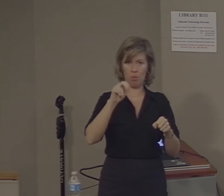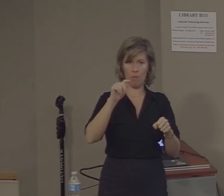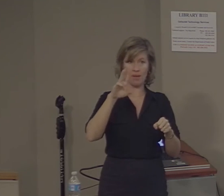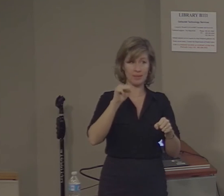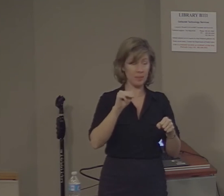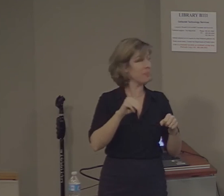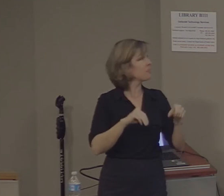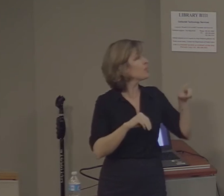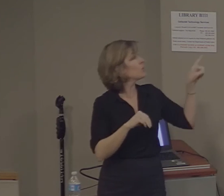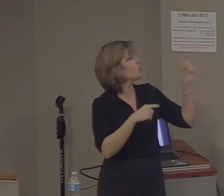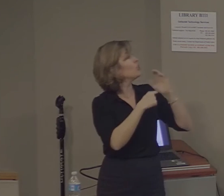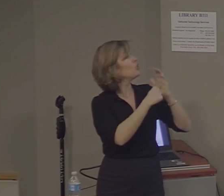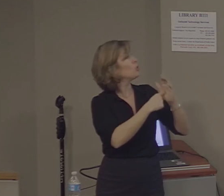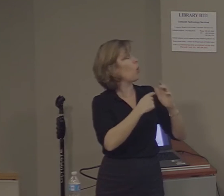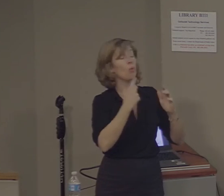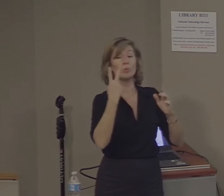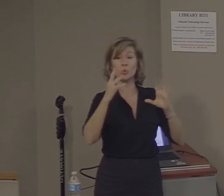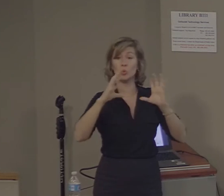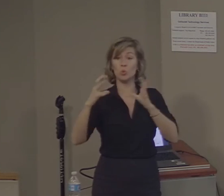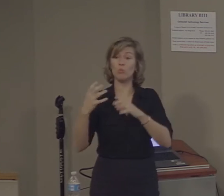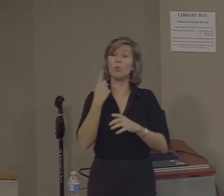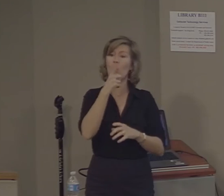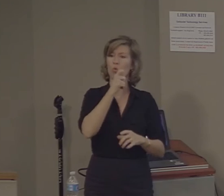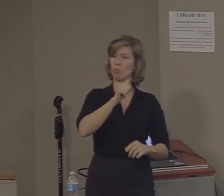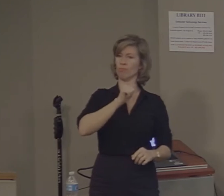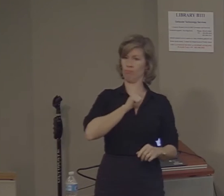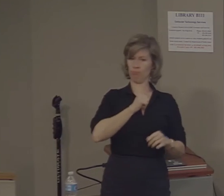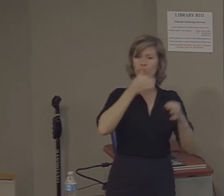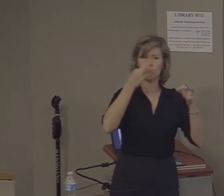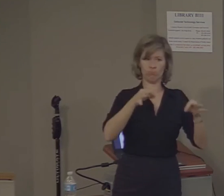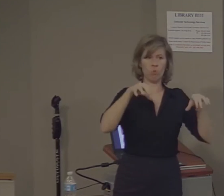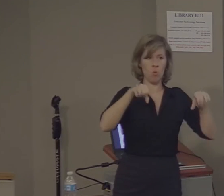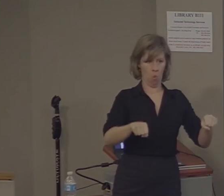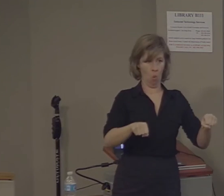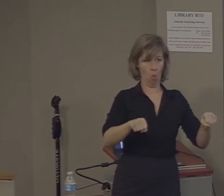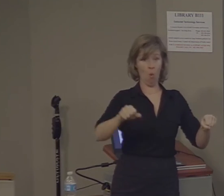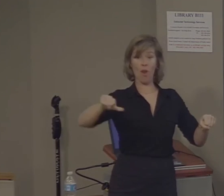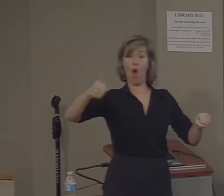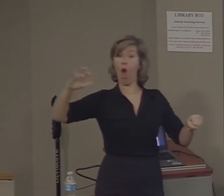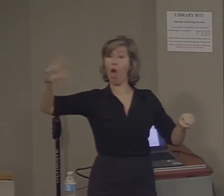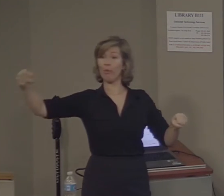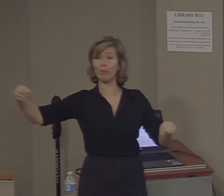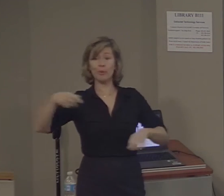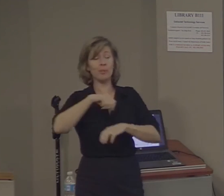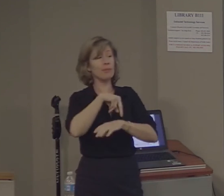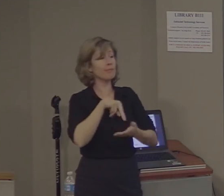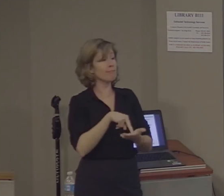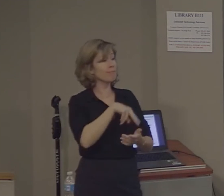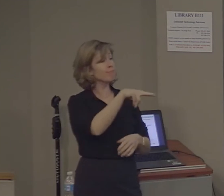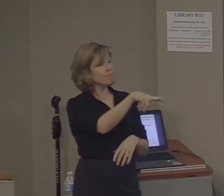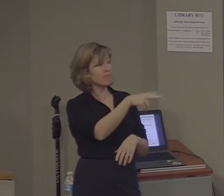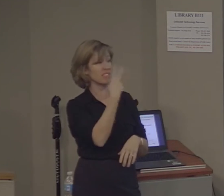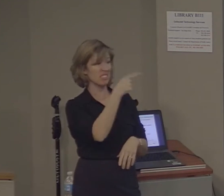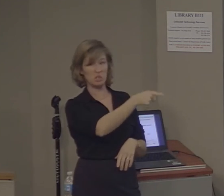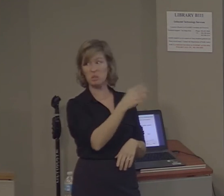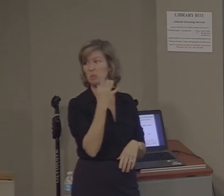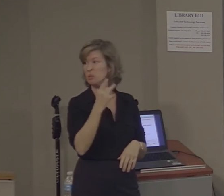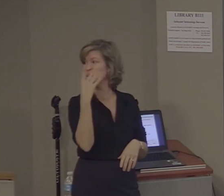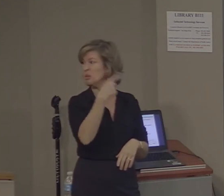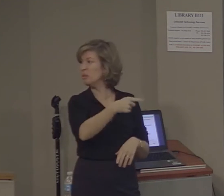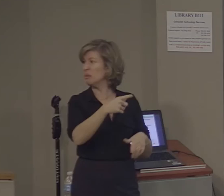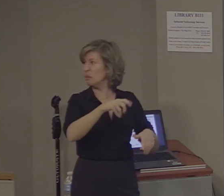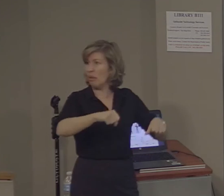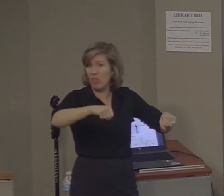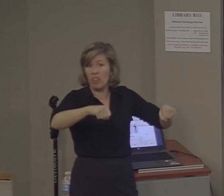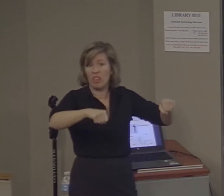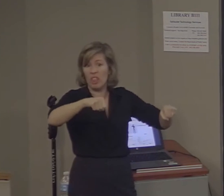the action group and the observation group, who gets to see that the other person is wobbling when the two things are spinning, they sort of see the stuff,